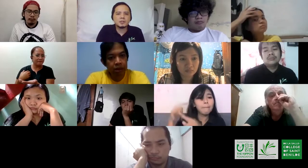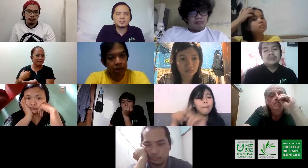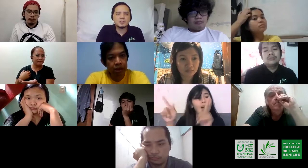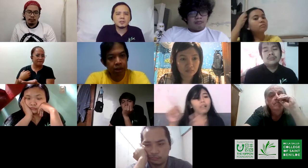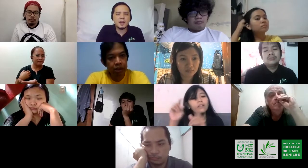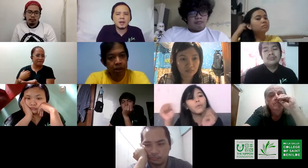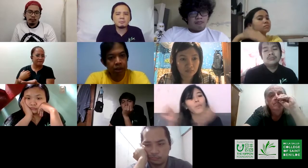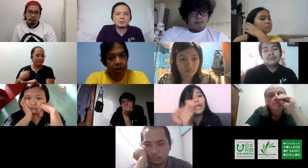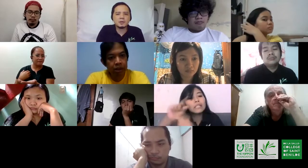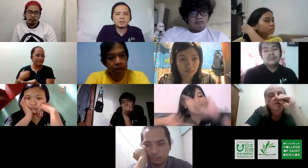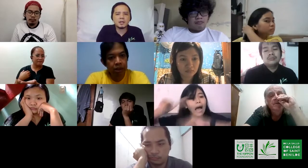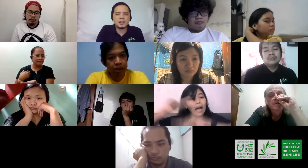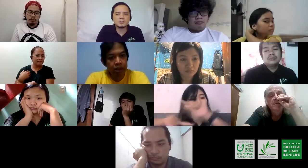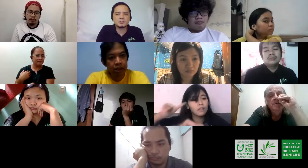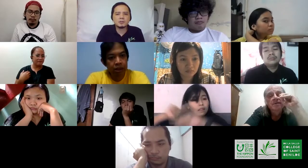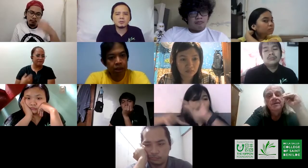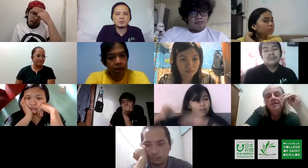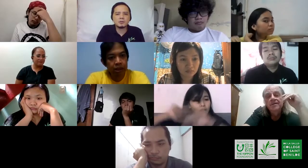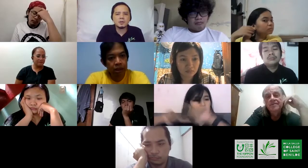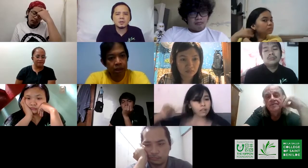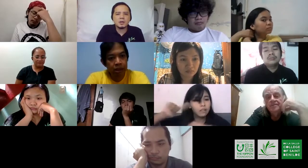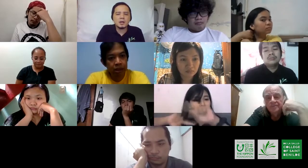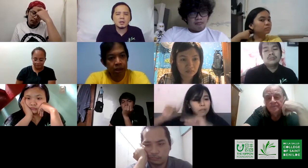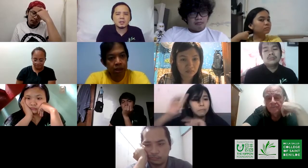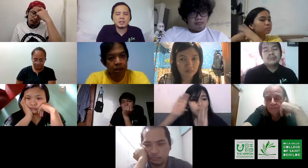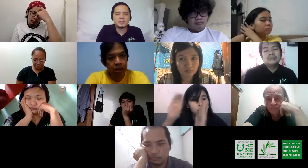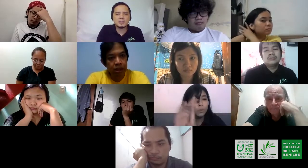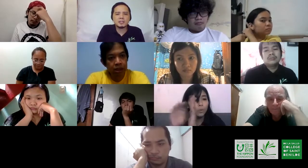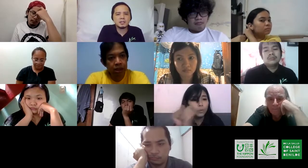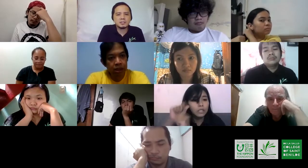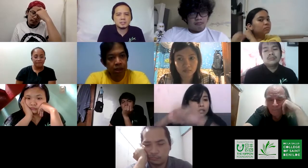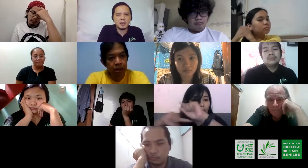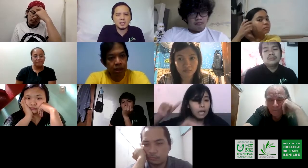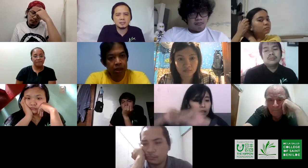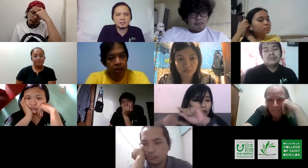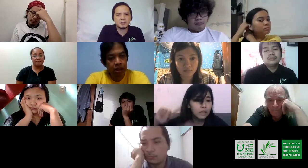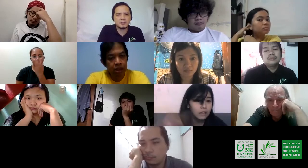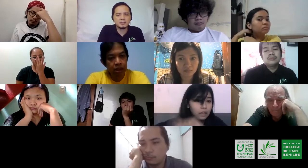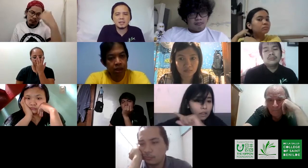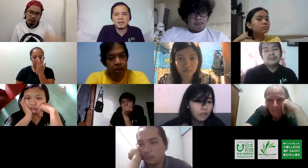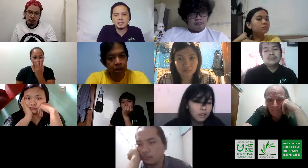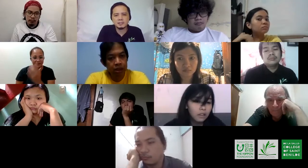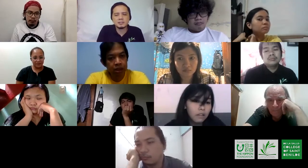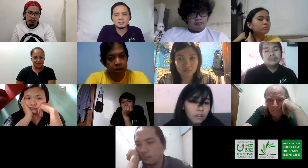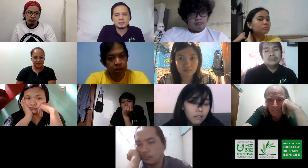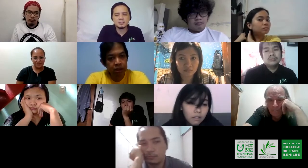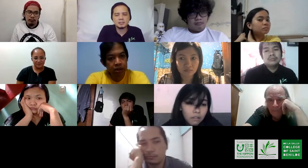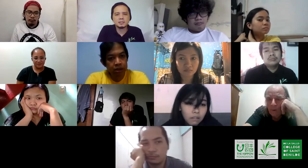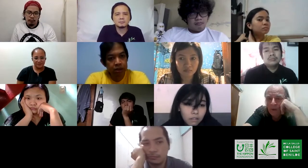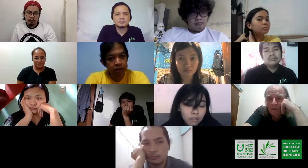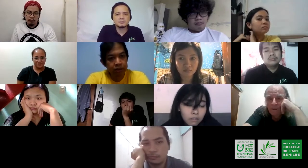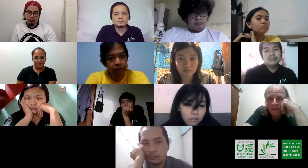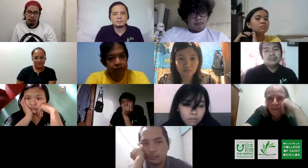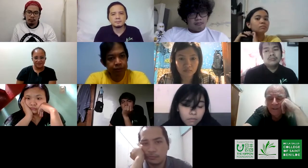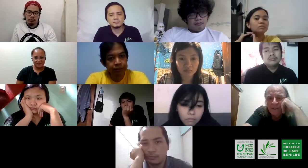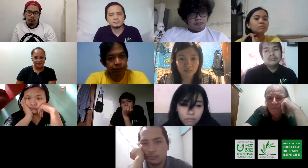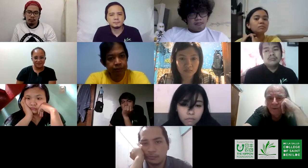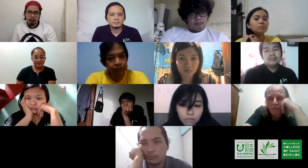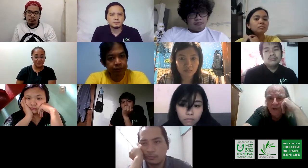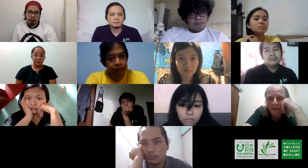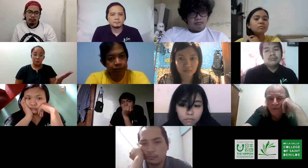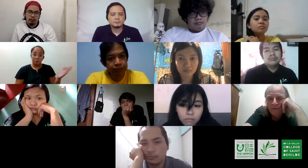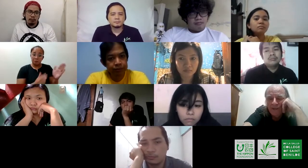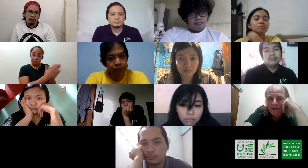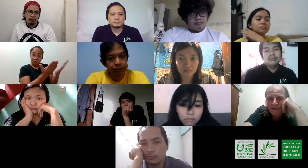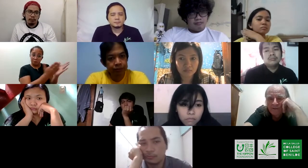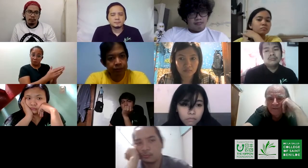But the sort of handbook also can contain signs. Well, a textbook